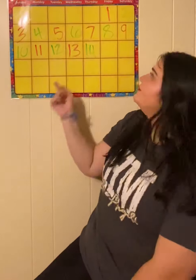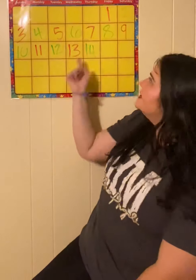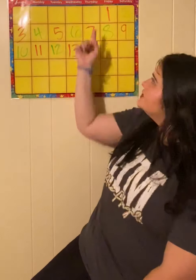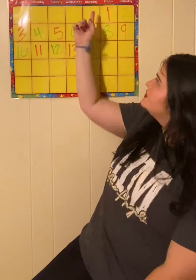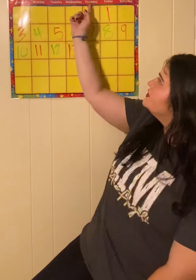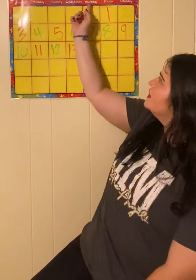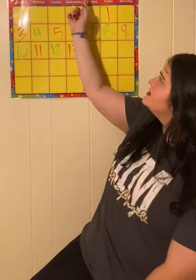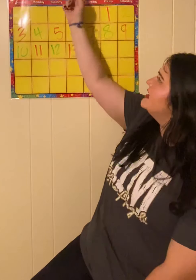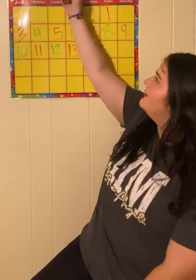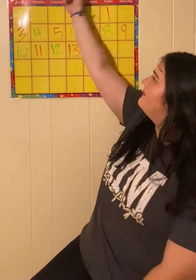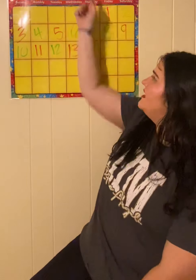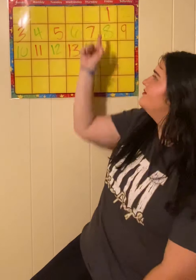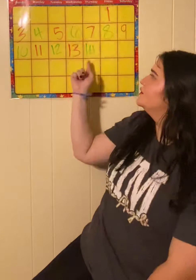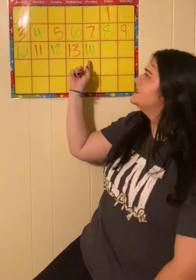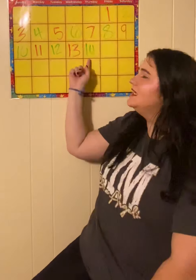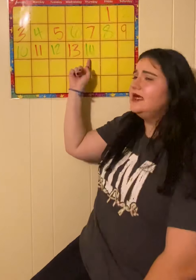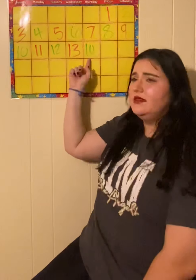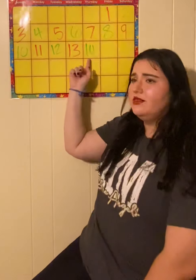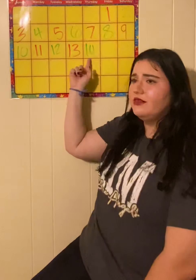was Thursday, May 14th,